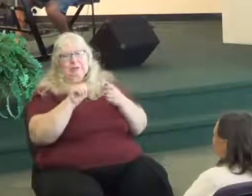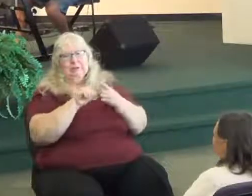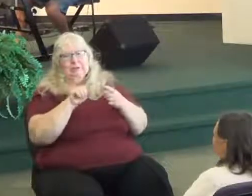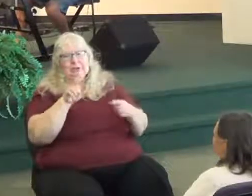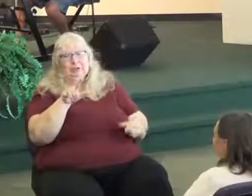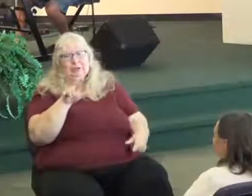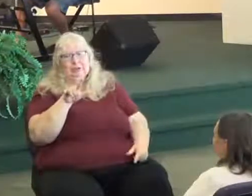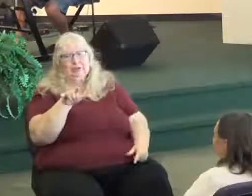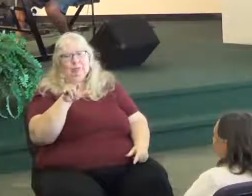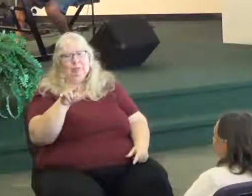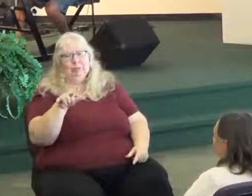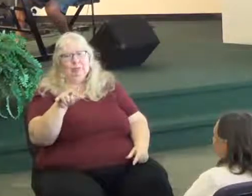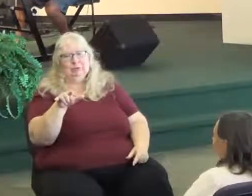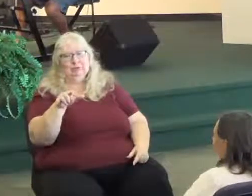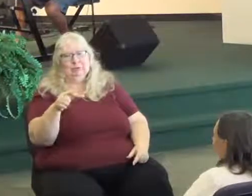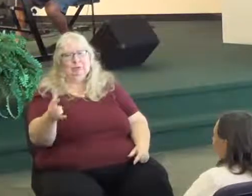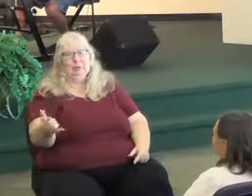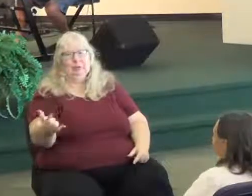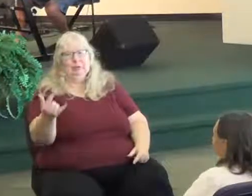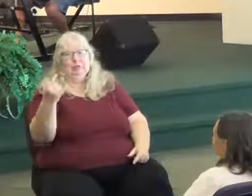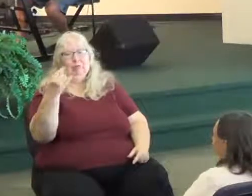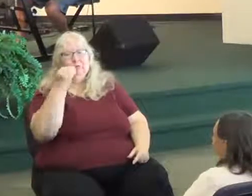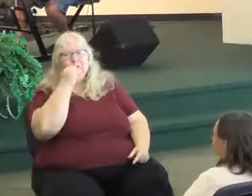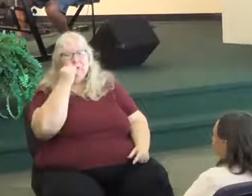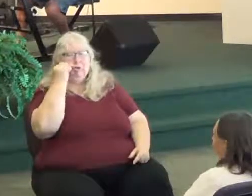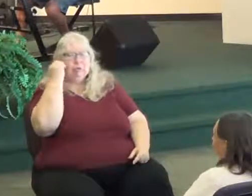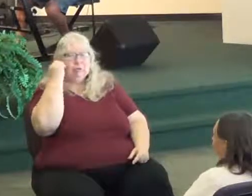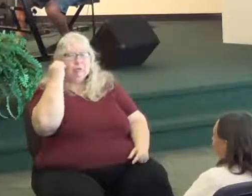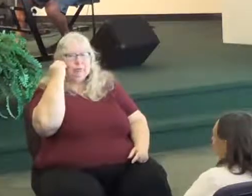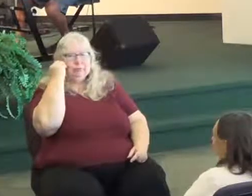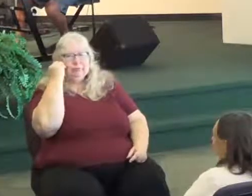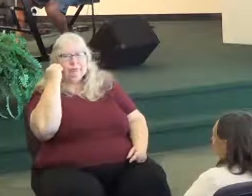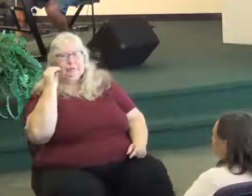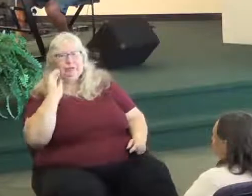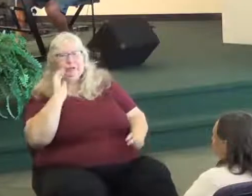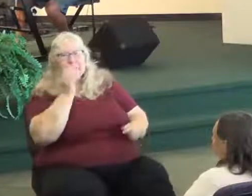we made it home, praise God. She's healthy. She's ours.